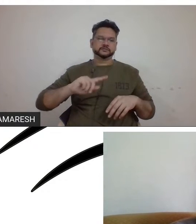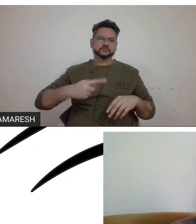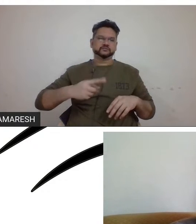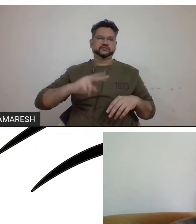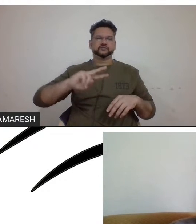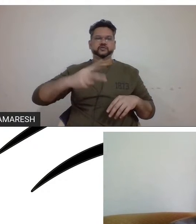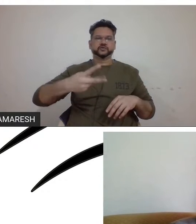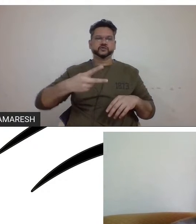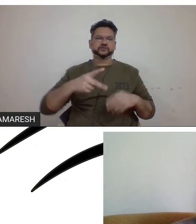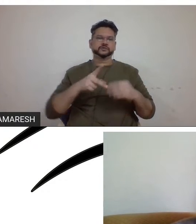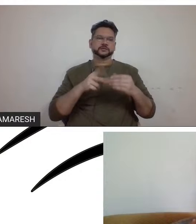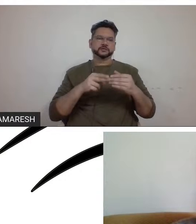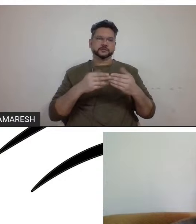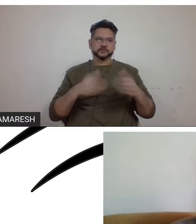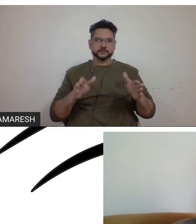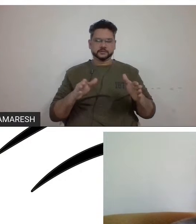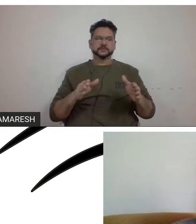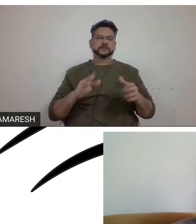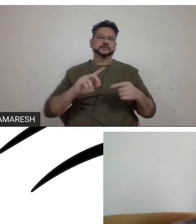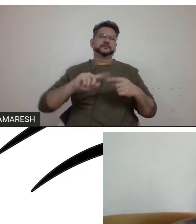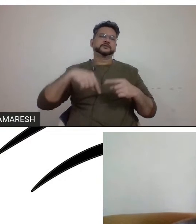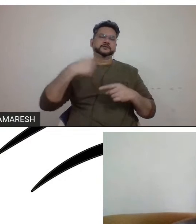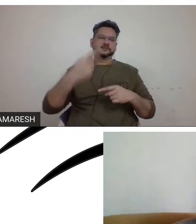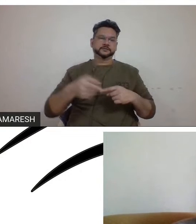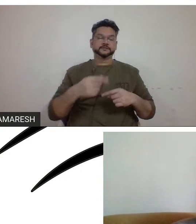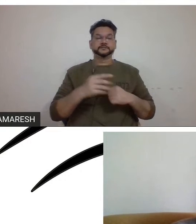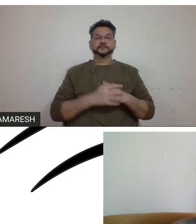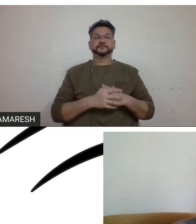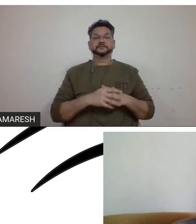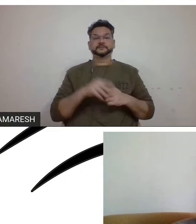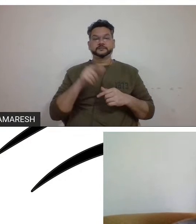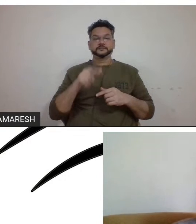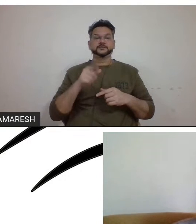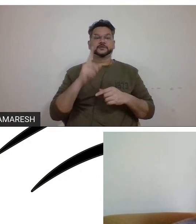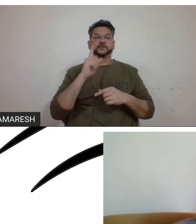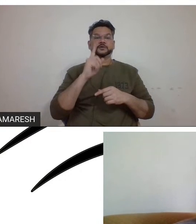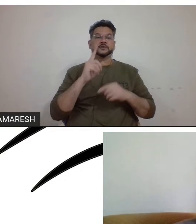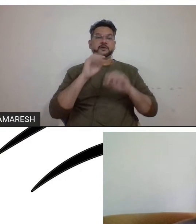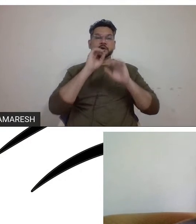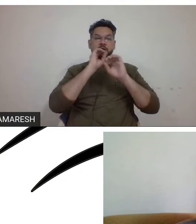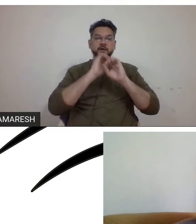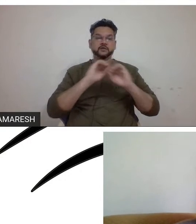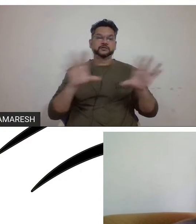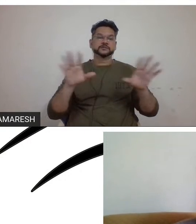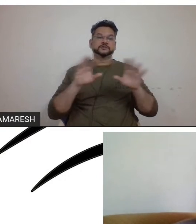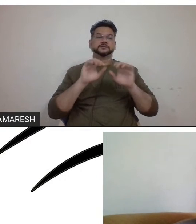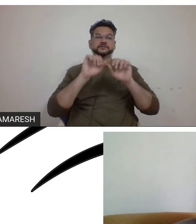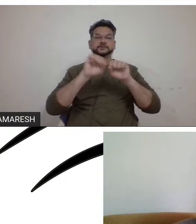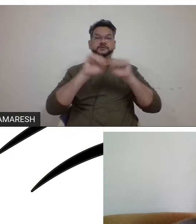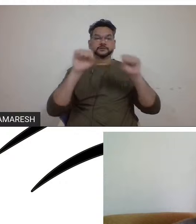released tomorrow, and we have developed one announcement system for deaf and dumb,